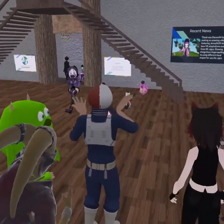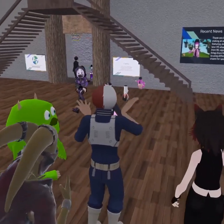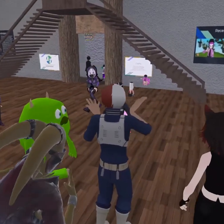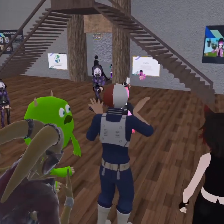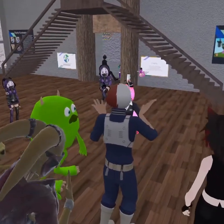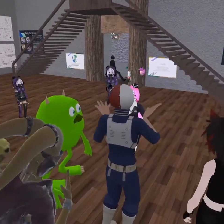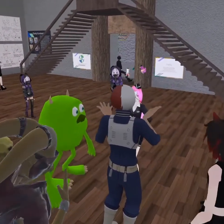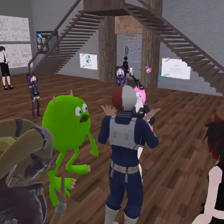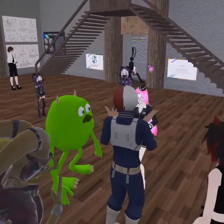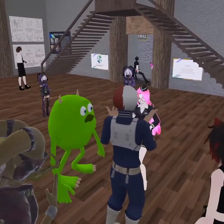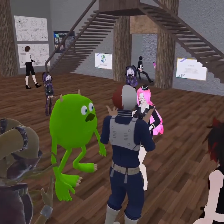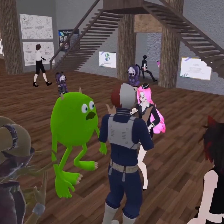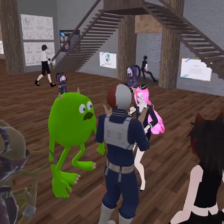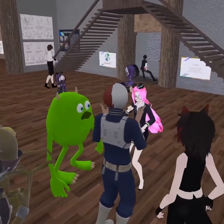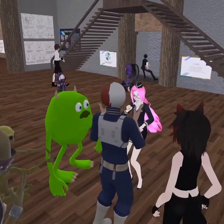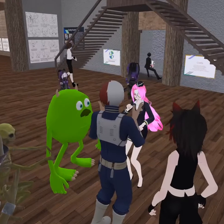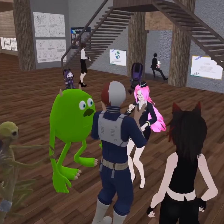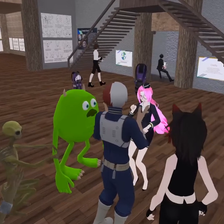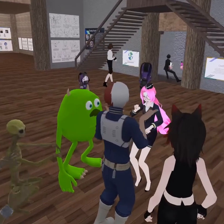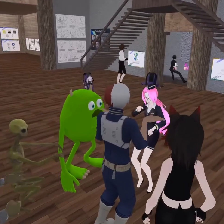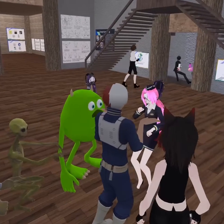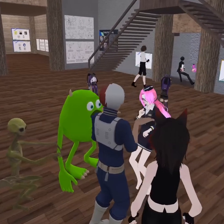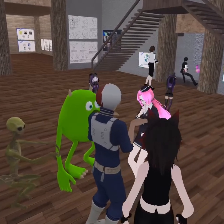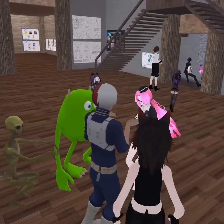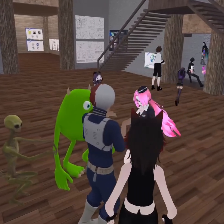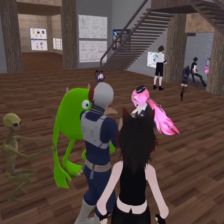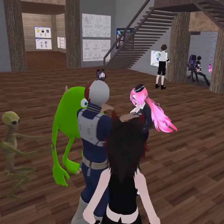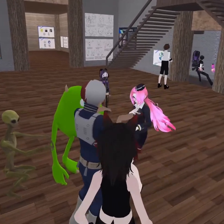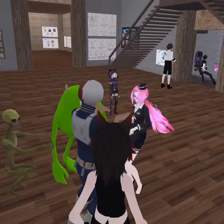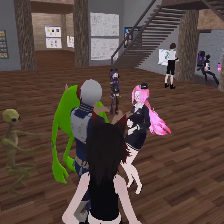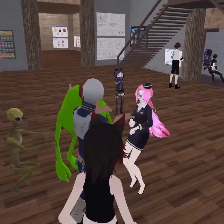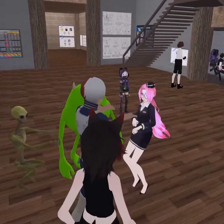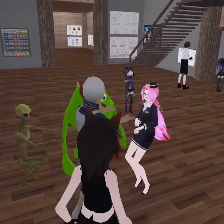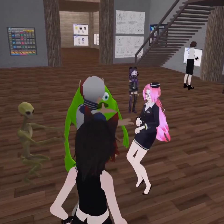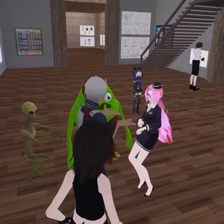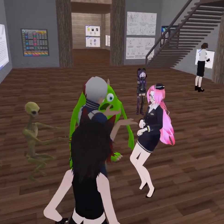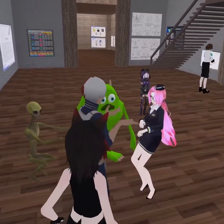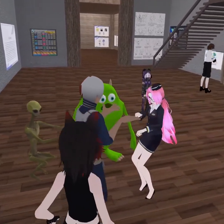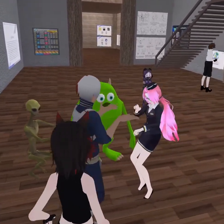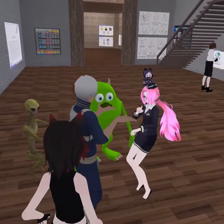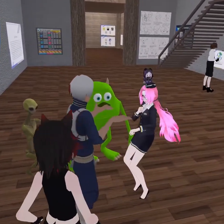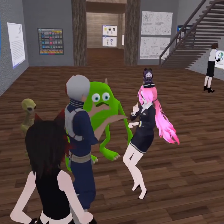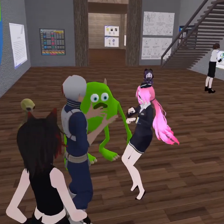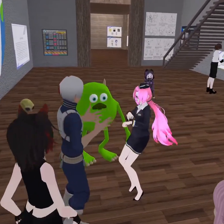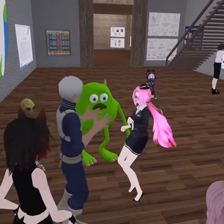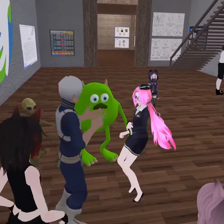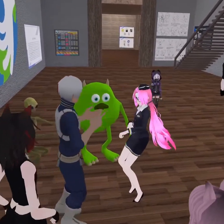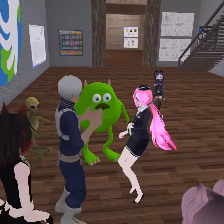not the strangest thing we've heard. Okay, I mean, I've heard deaf people in music, so Yeah, of course. and